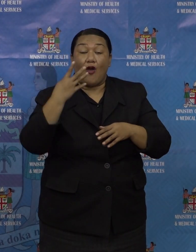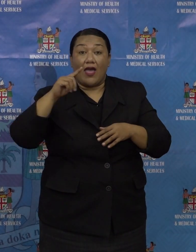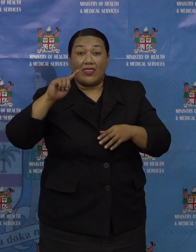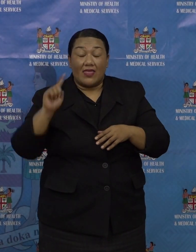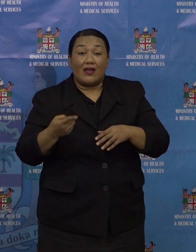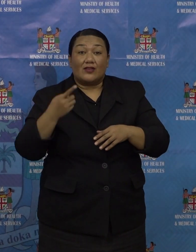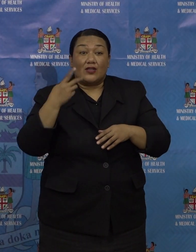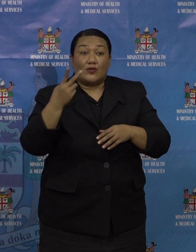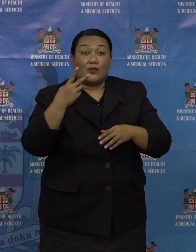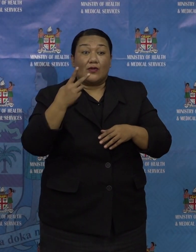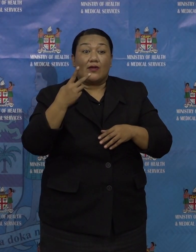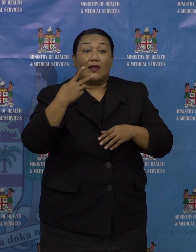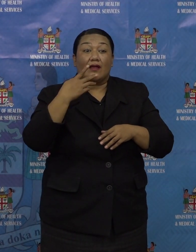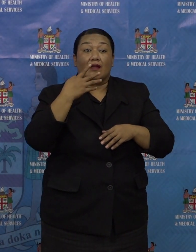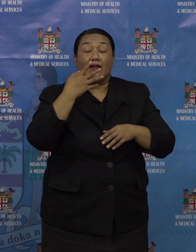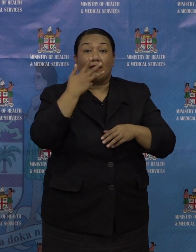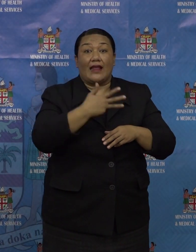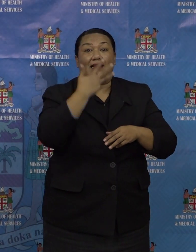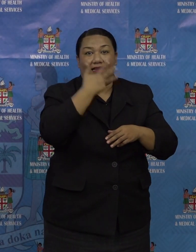24,299 active cases.